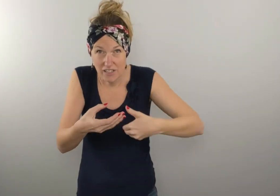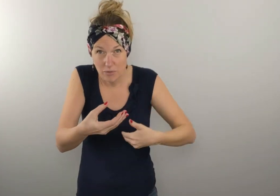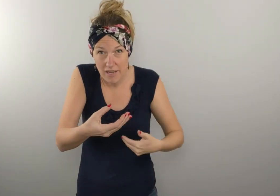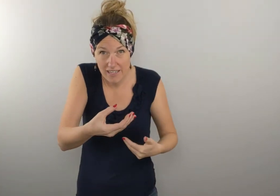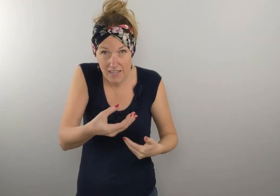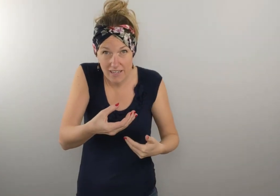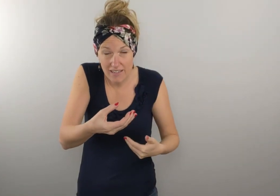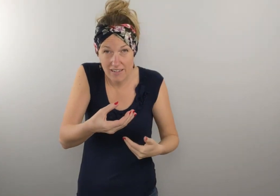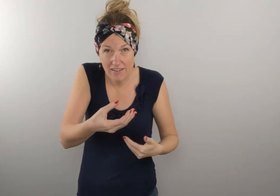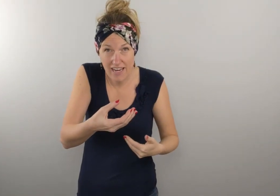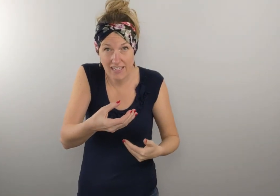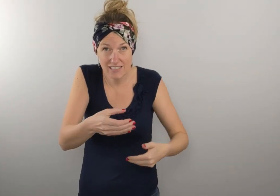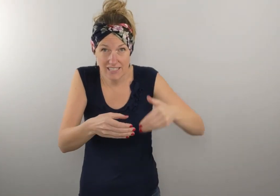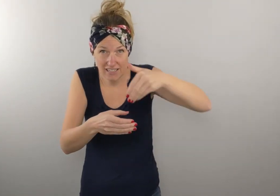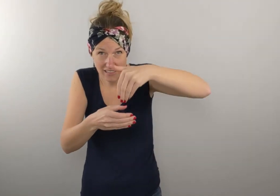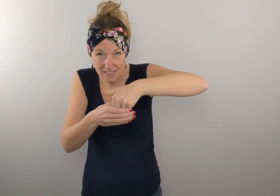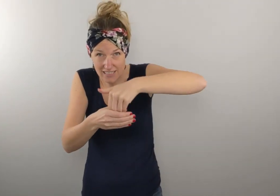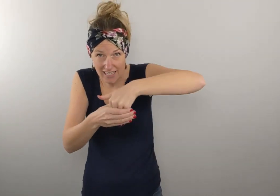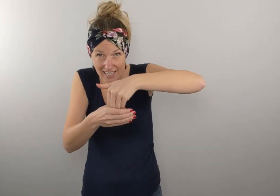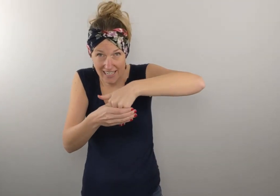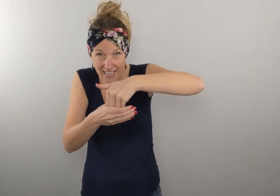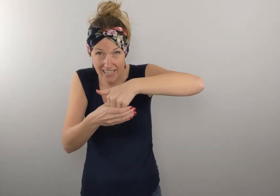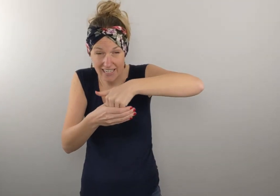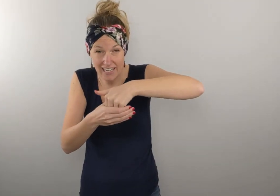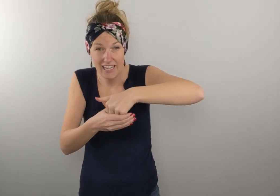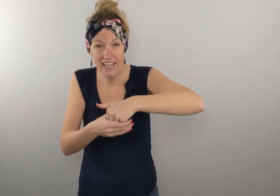make your hand here and tuck in,